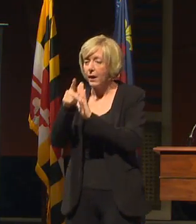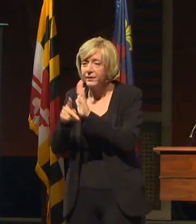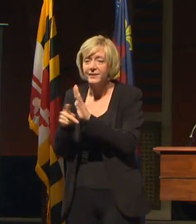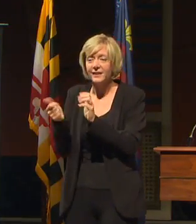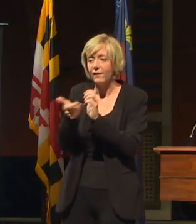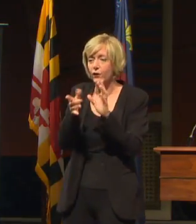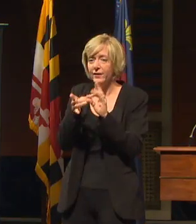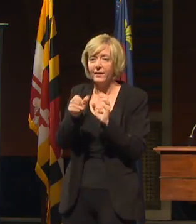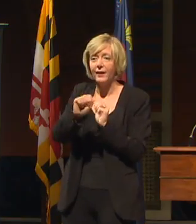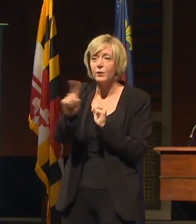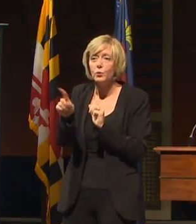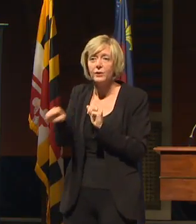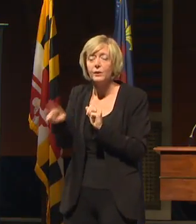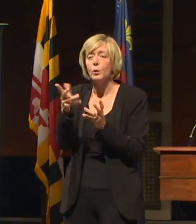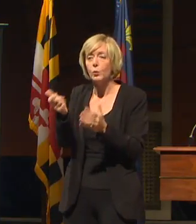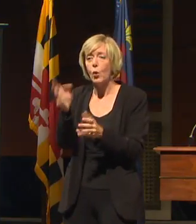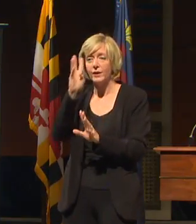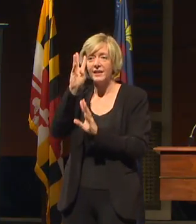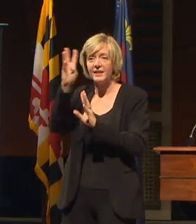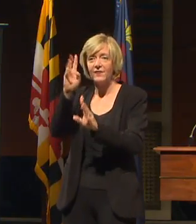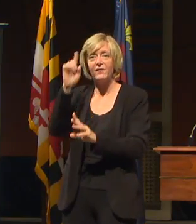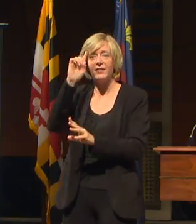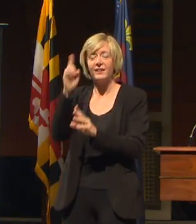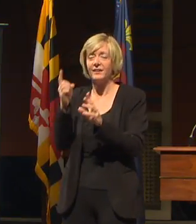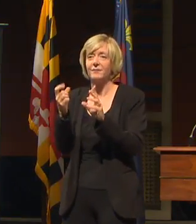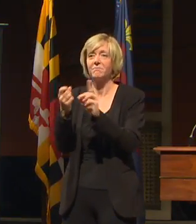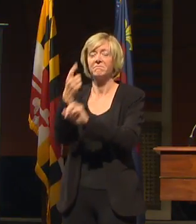everything across the board. Innovative, thinking differently.